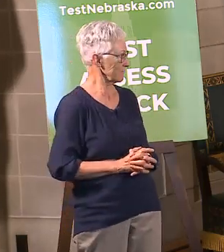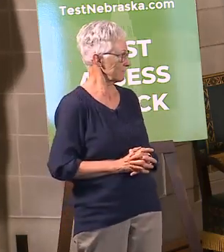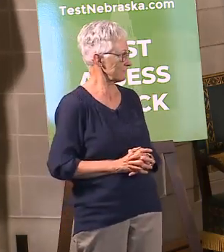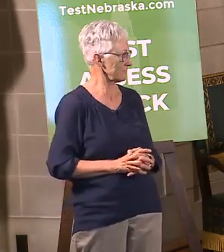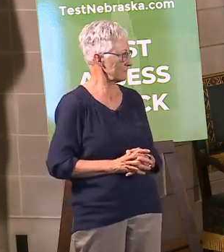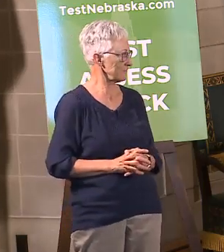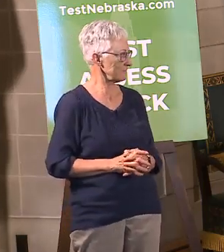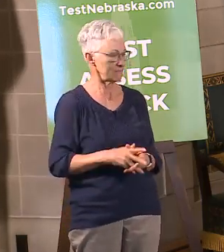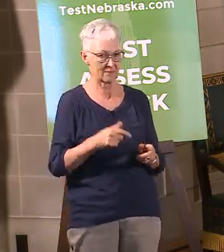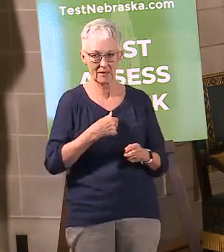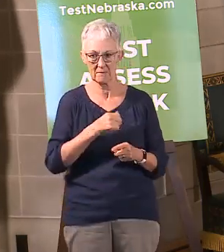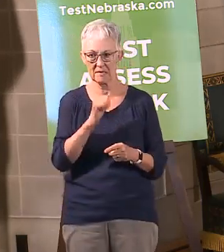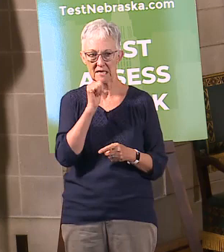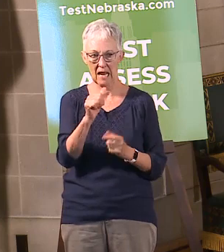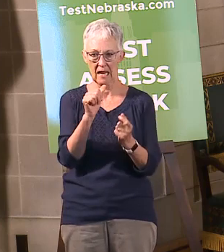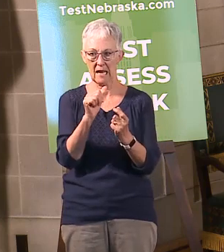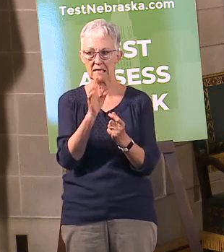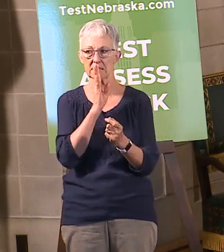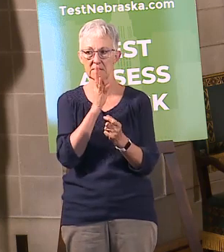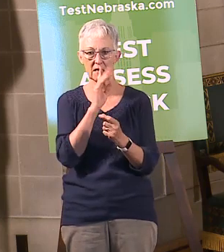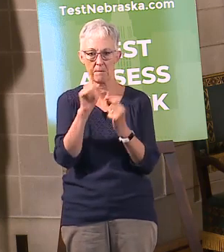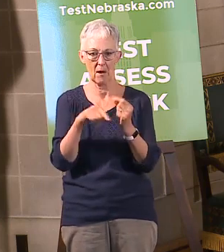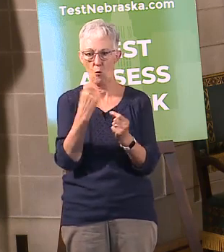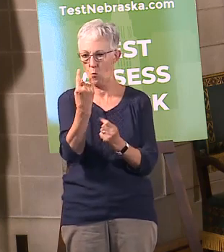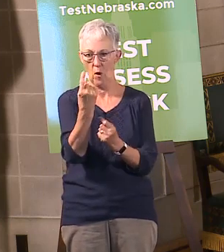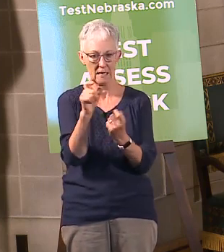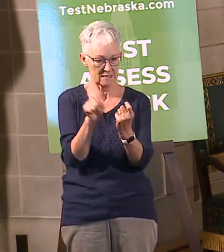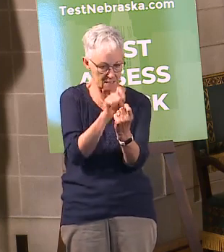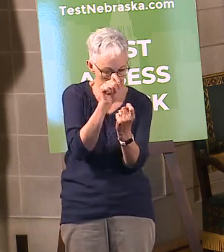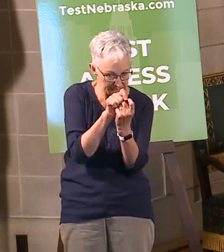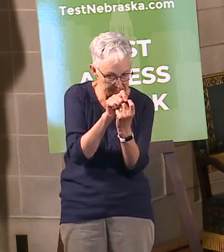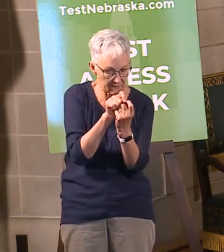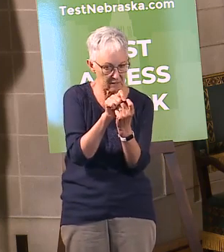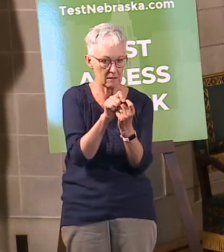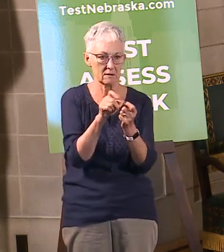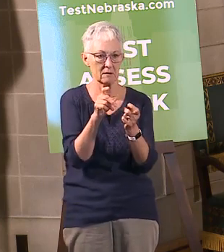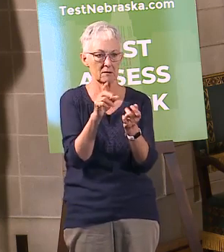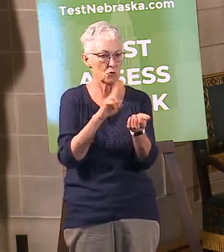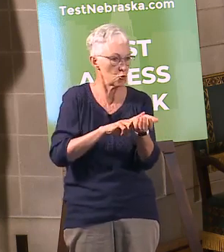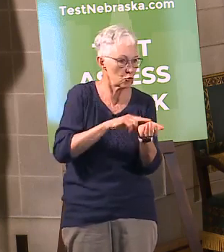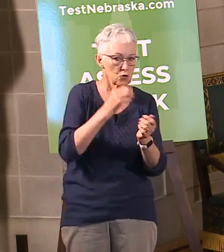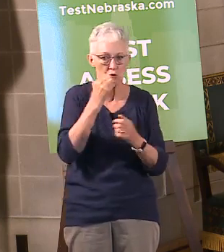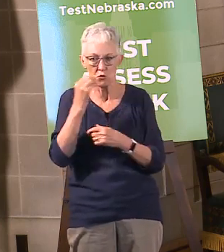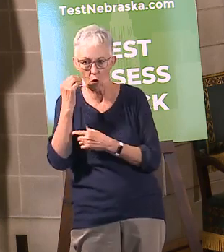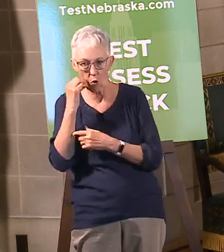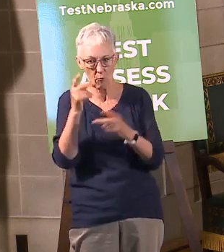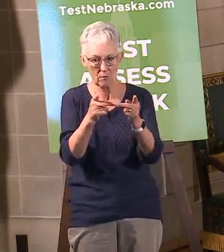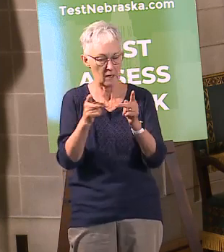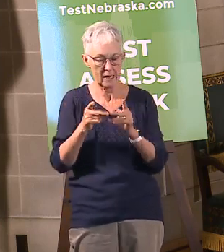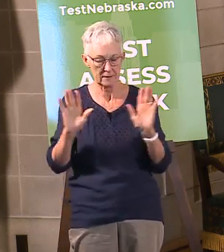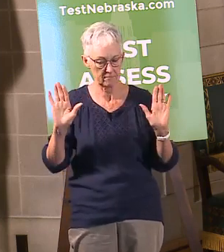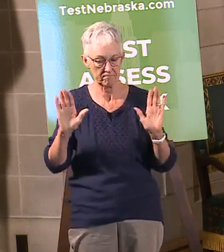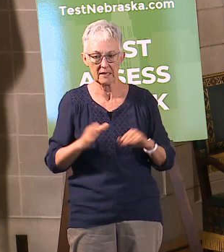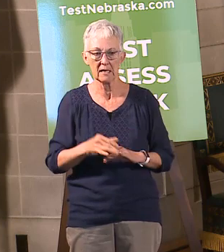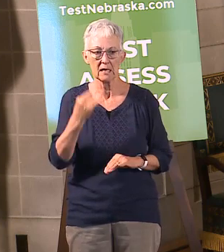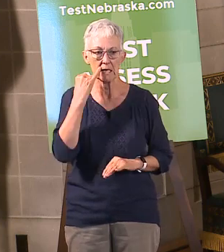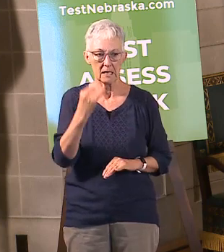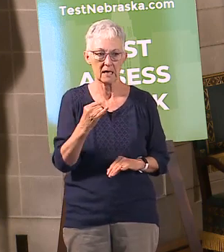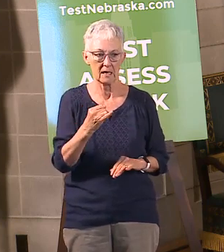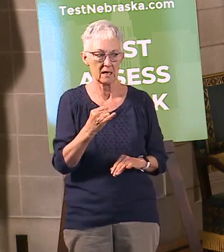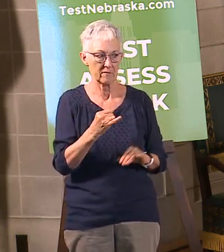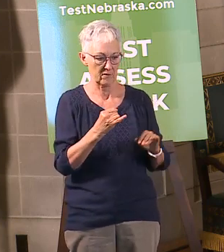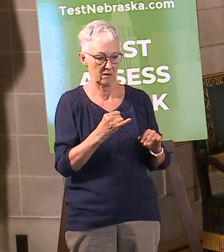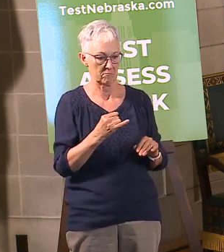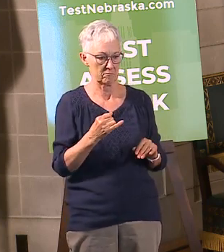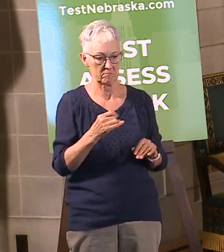I won't be speaking about a specific facility today, but here's what I can tell you. When a COVID-19 positive resident or